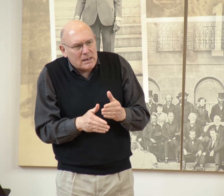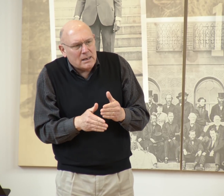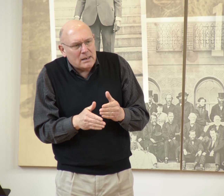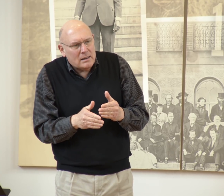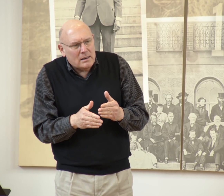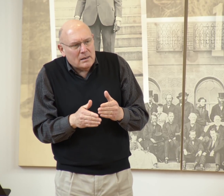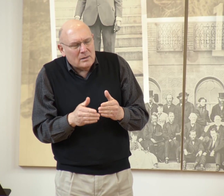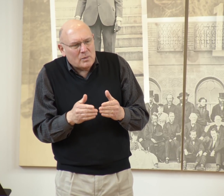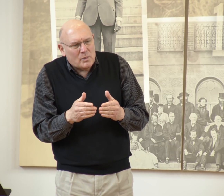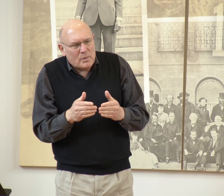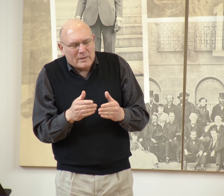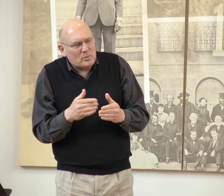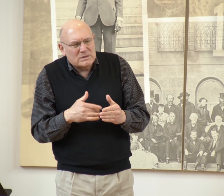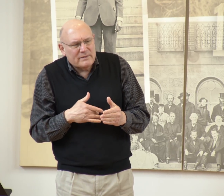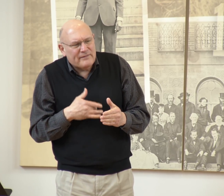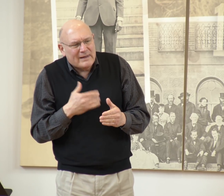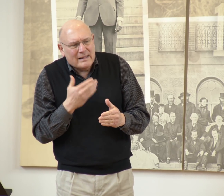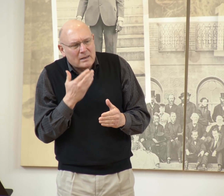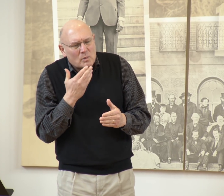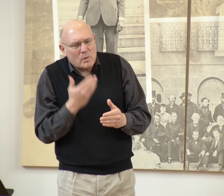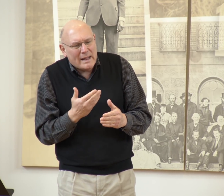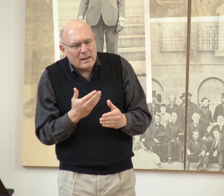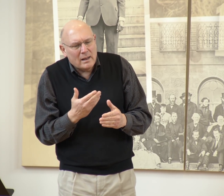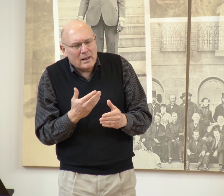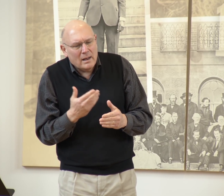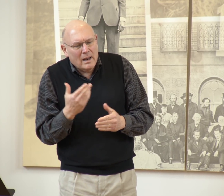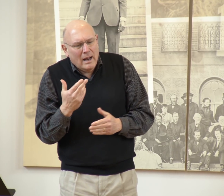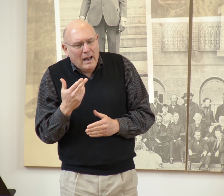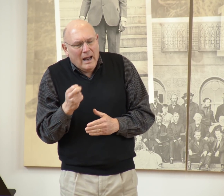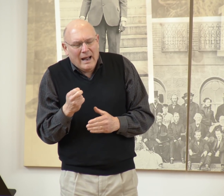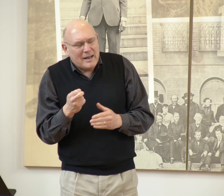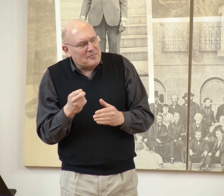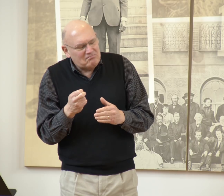And even towards the end of his life, when he wasn't feeling well,